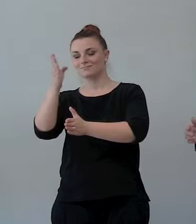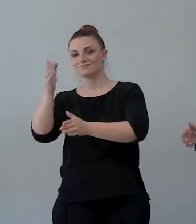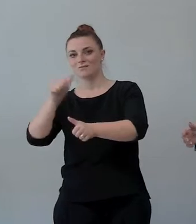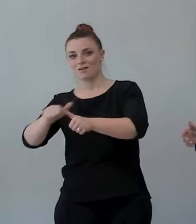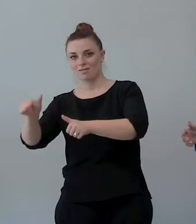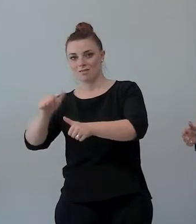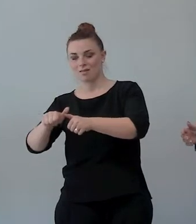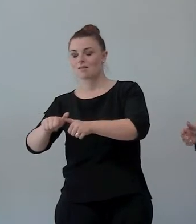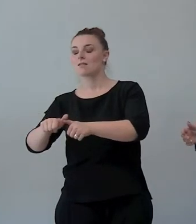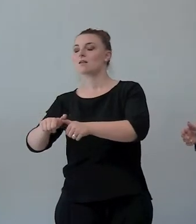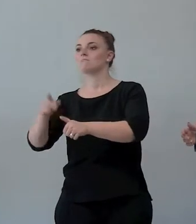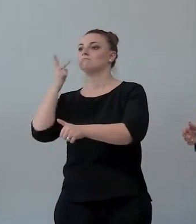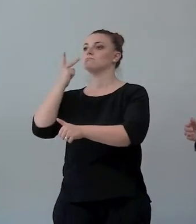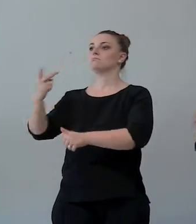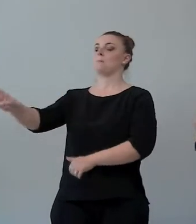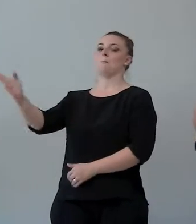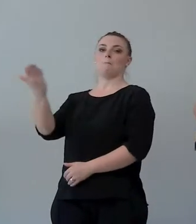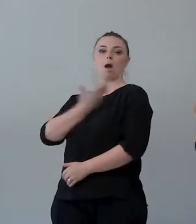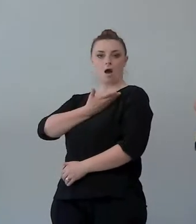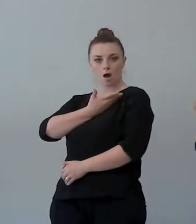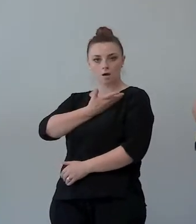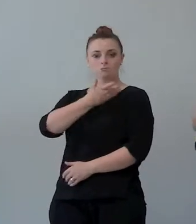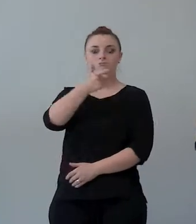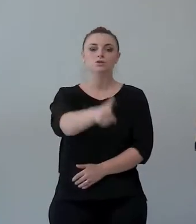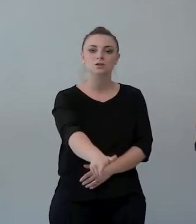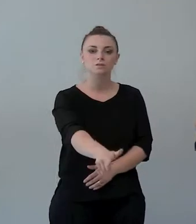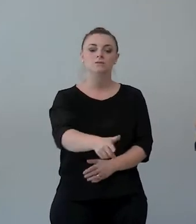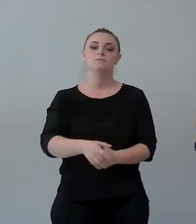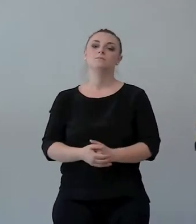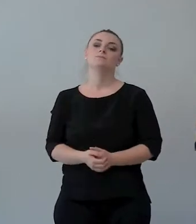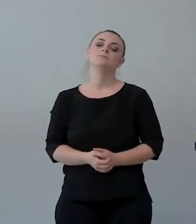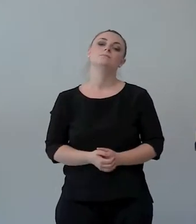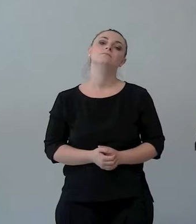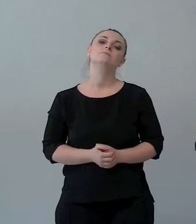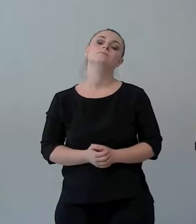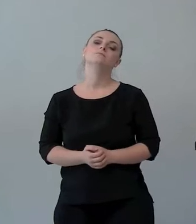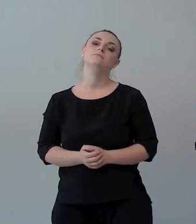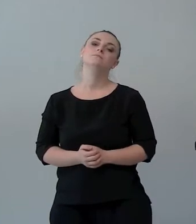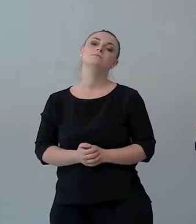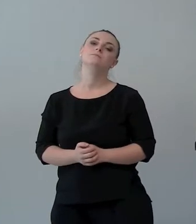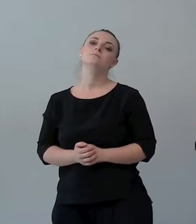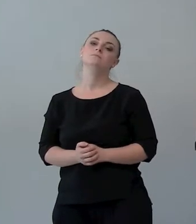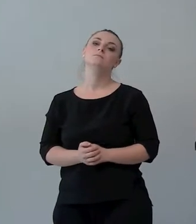ha anche colpito. The trip that I took to see my sister